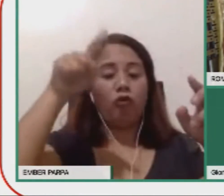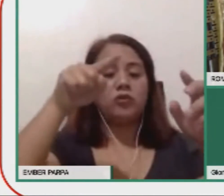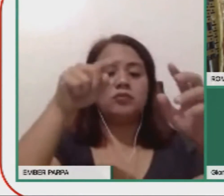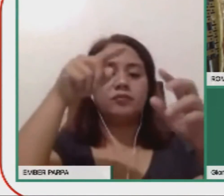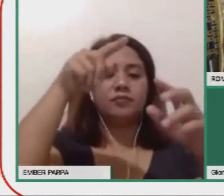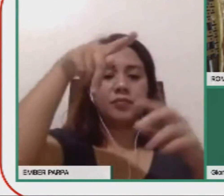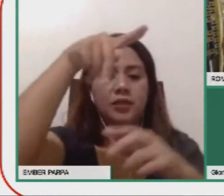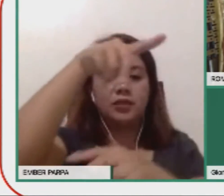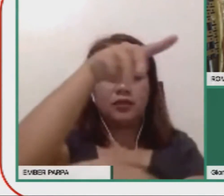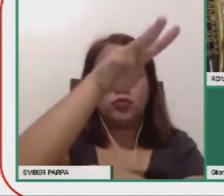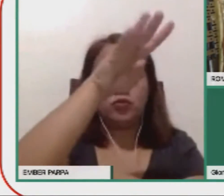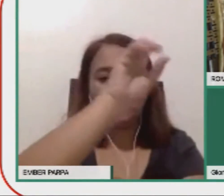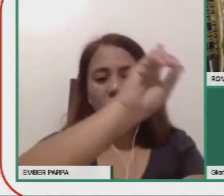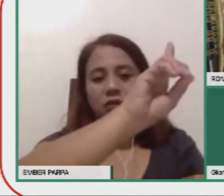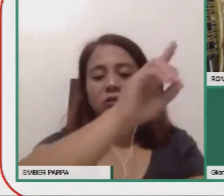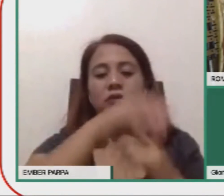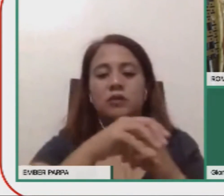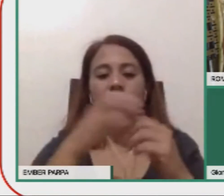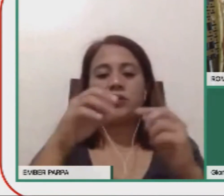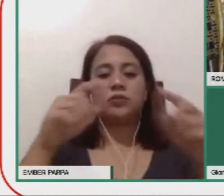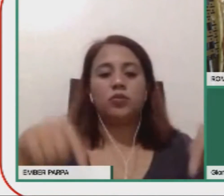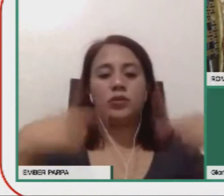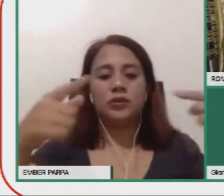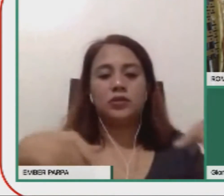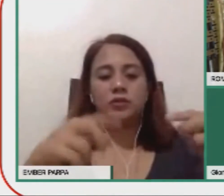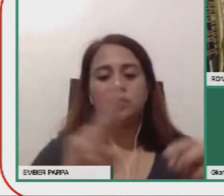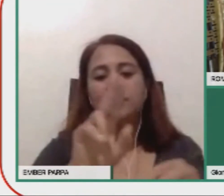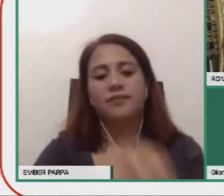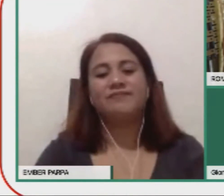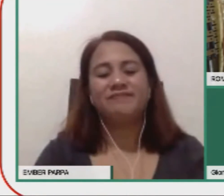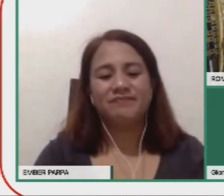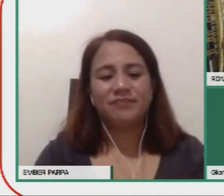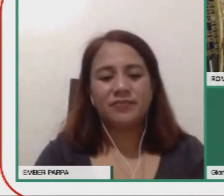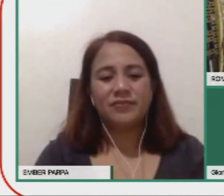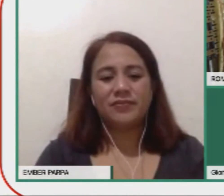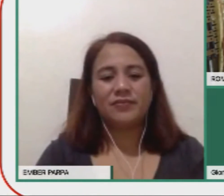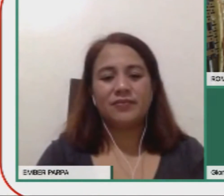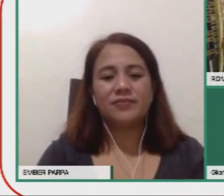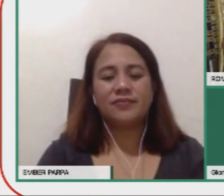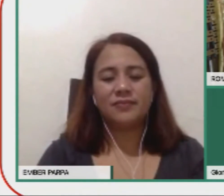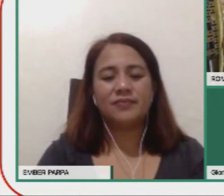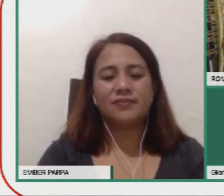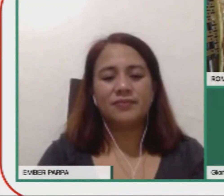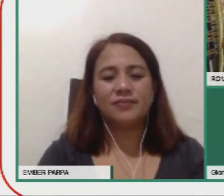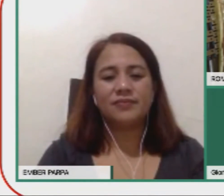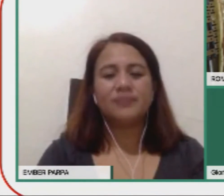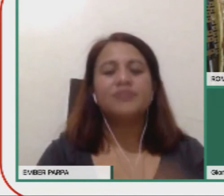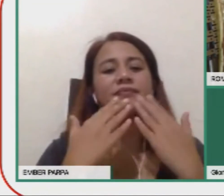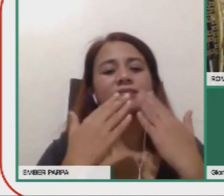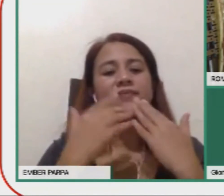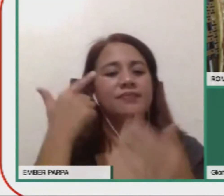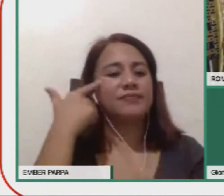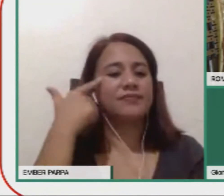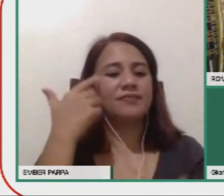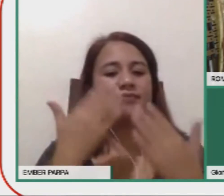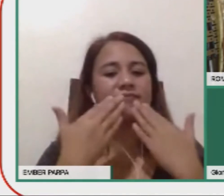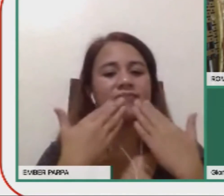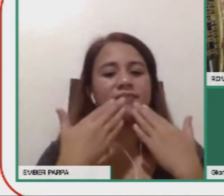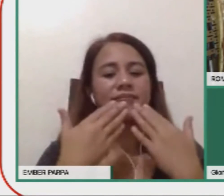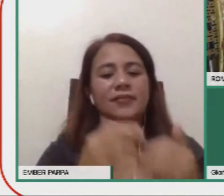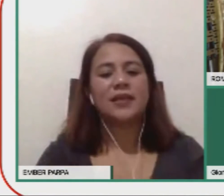who are wheelchair users. Okay. So, yun po. Thank you, Glo. Thank you, Glo.